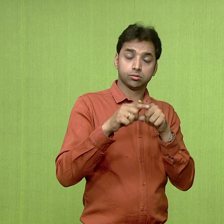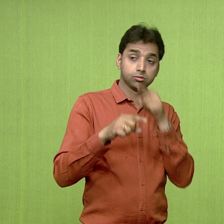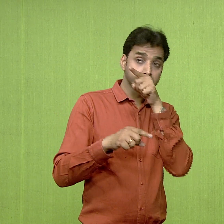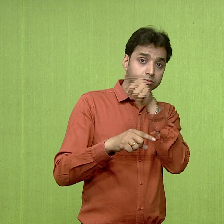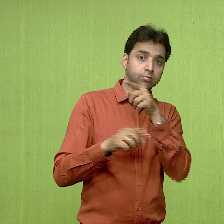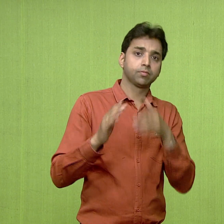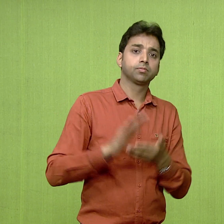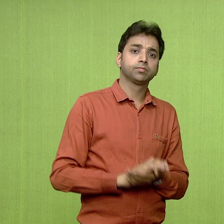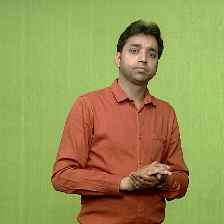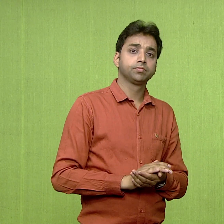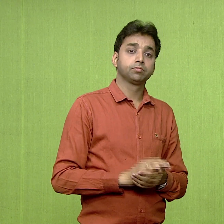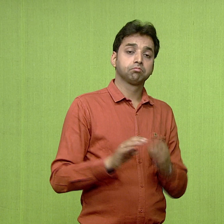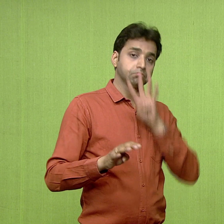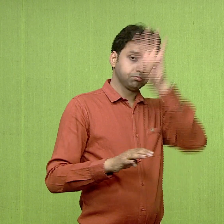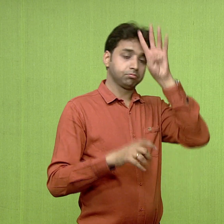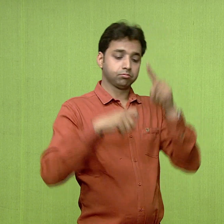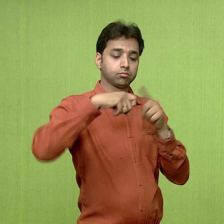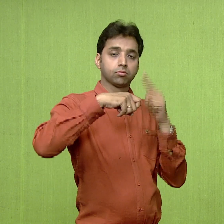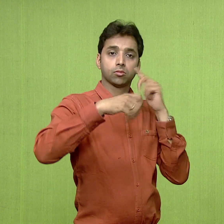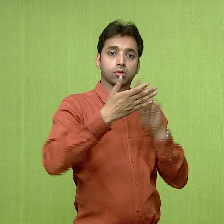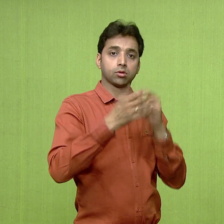goes to King Harsha.